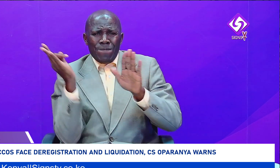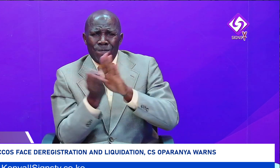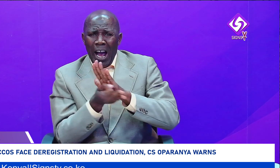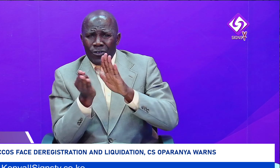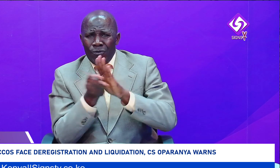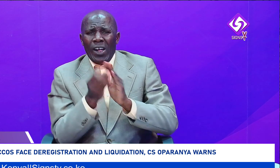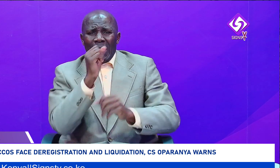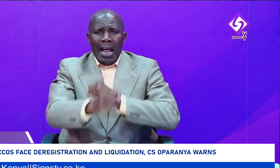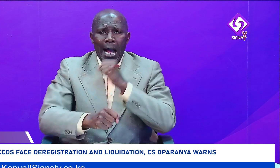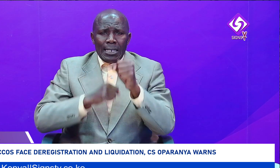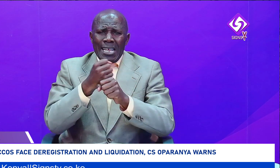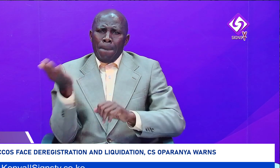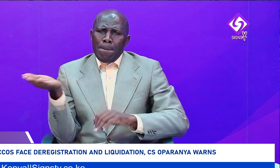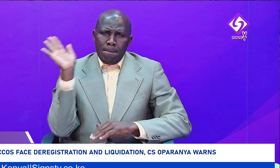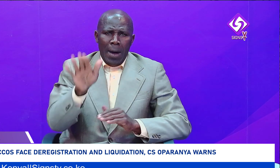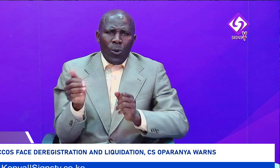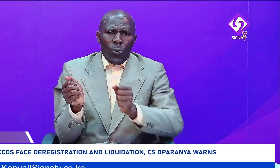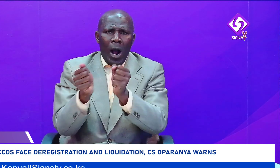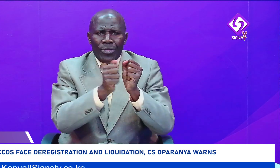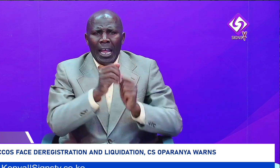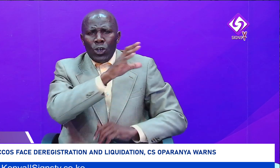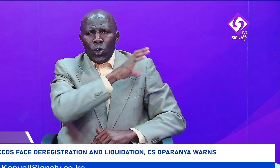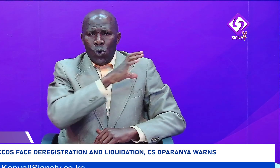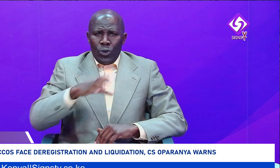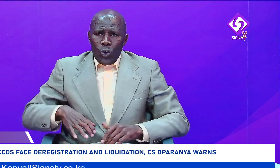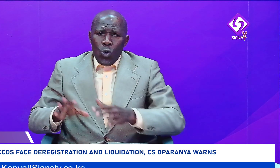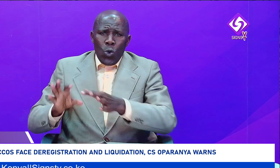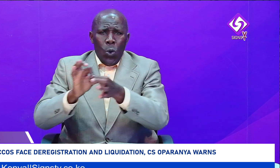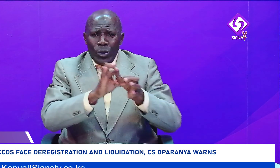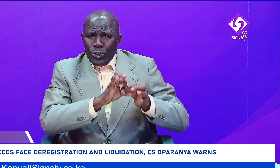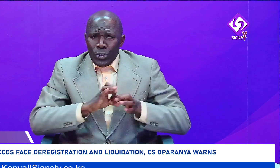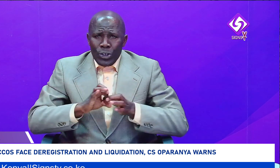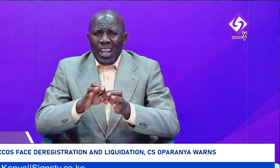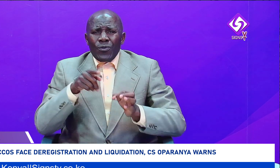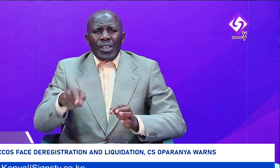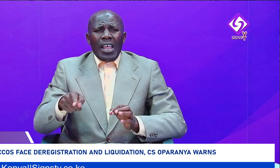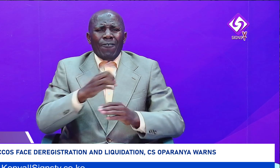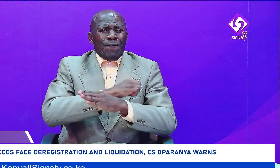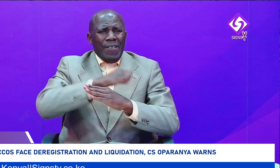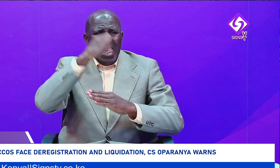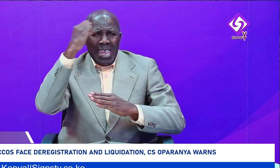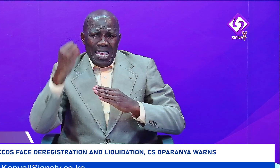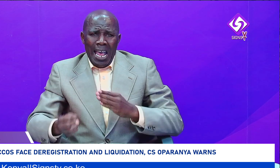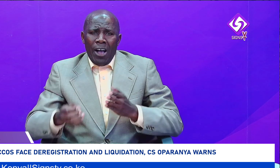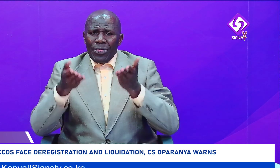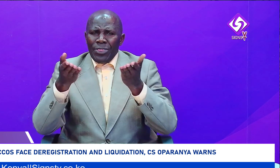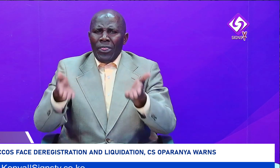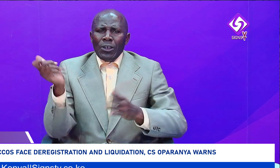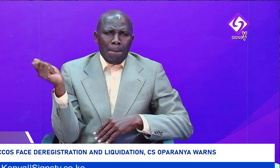for compliance, directing all SACCOs to file their annual returns with the Commissioner of Cooperatives by the end of